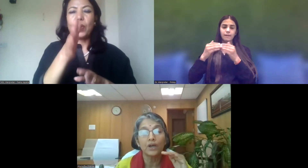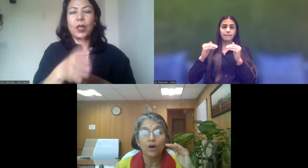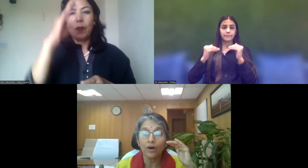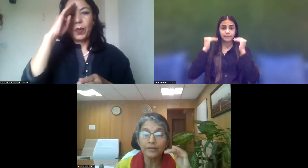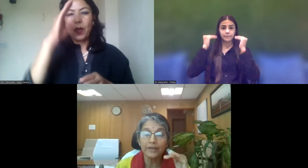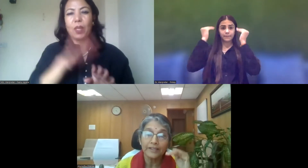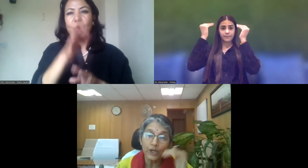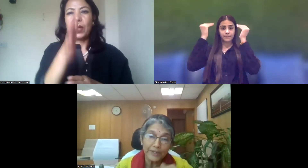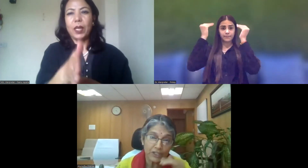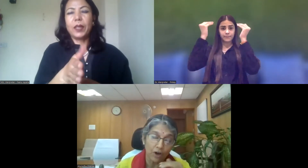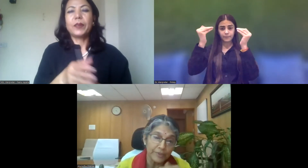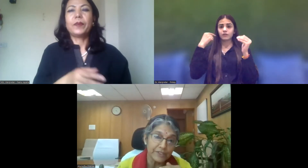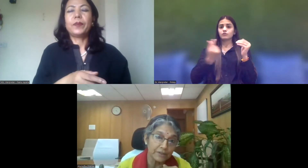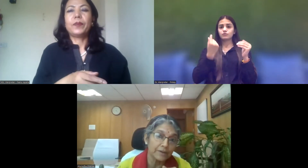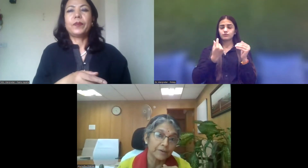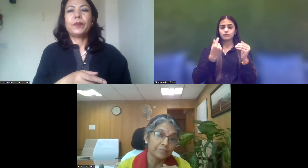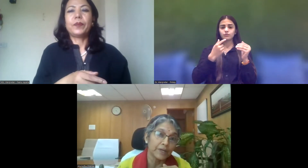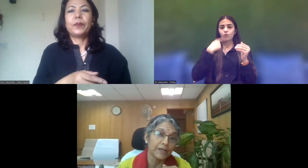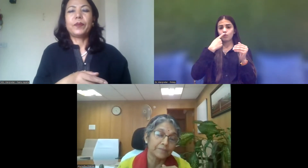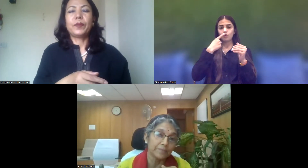comes on the lowest common